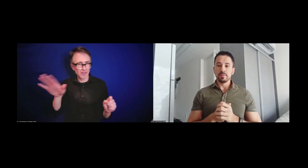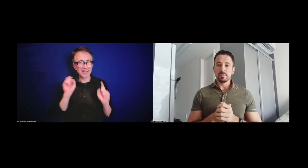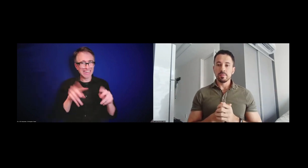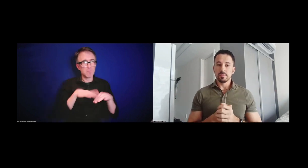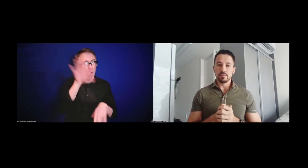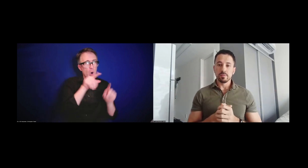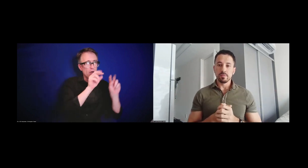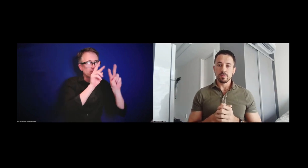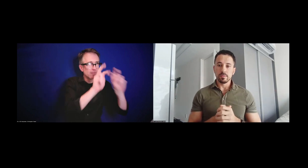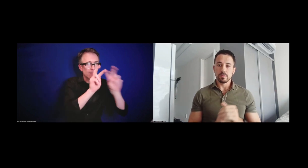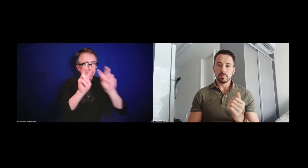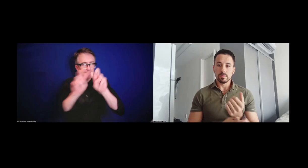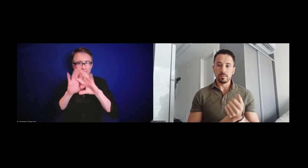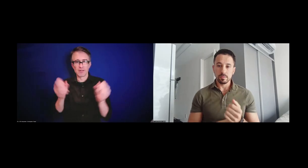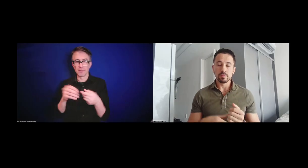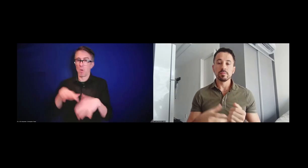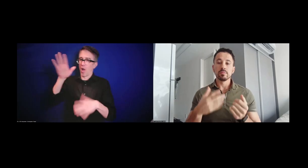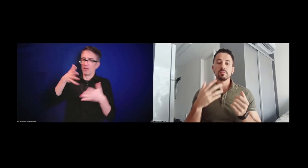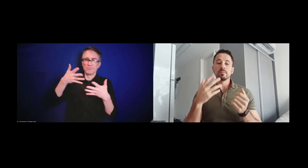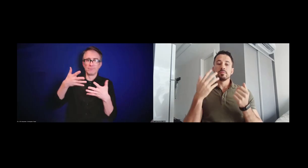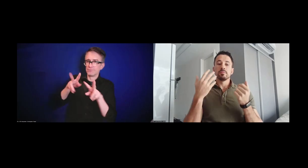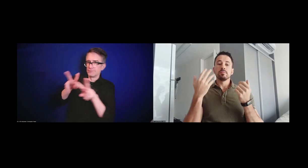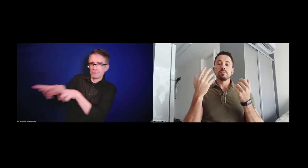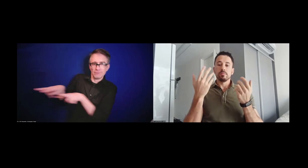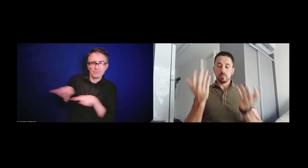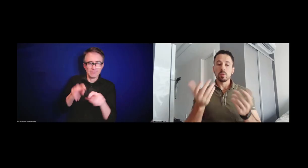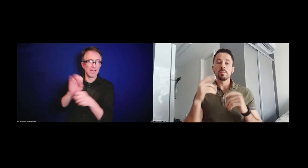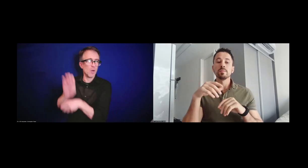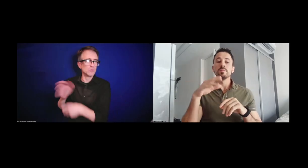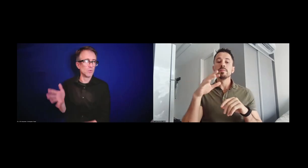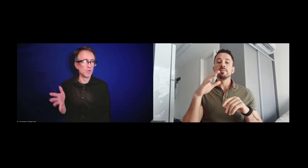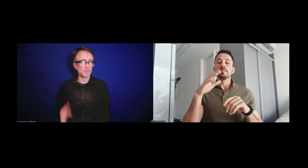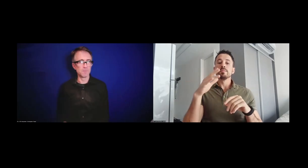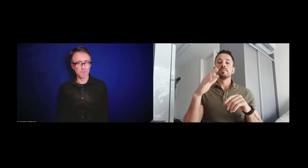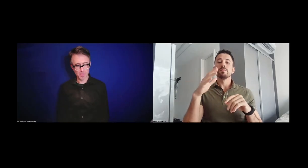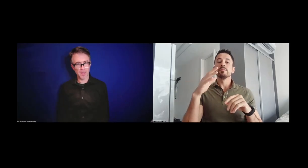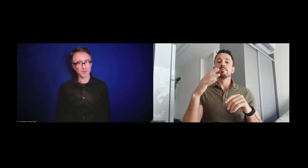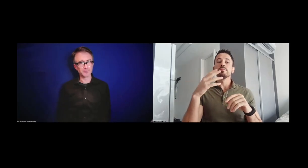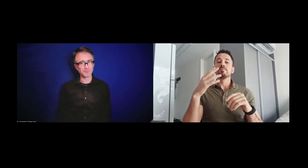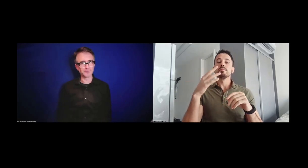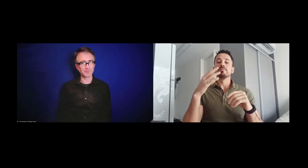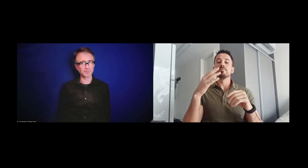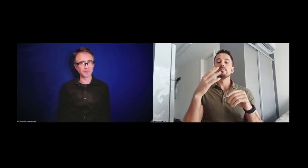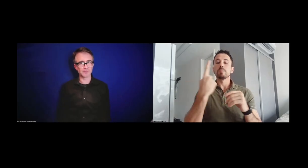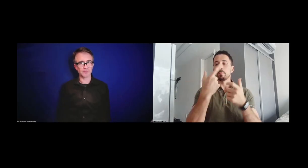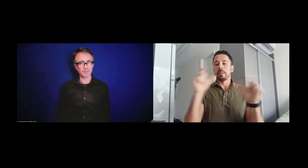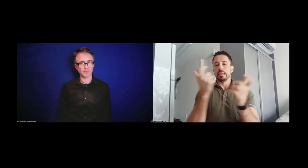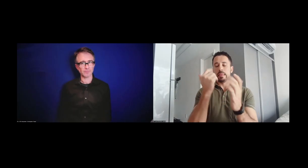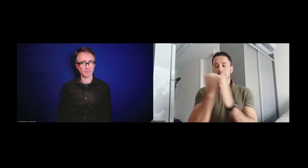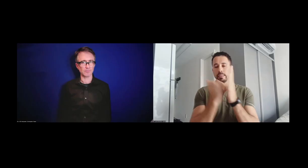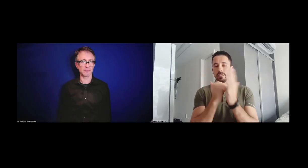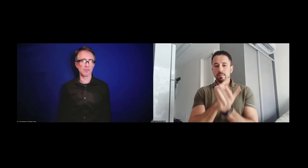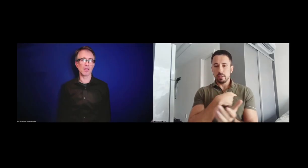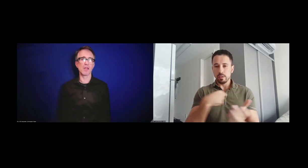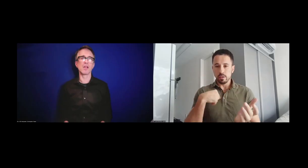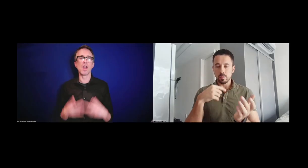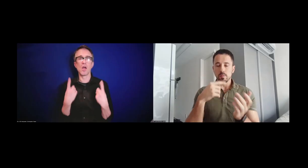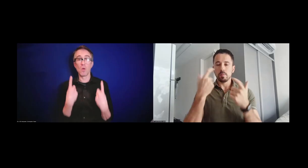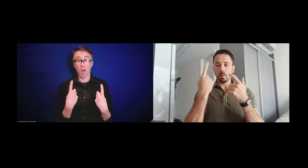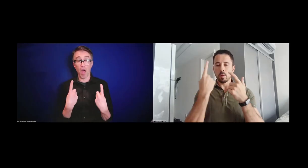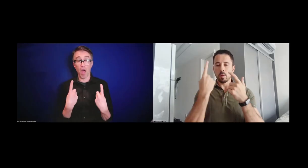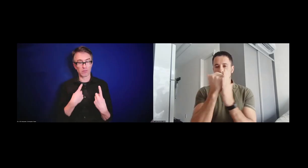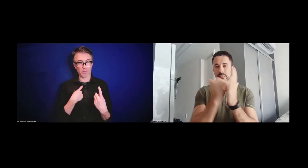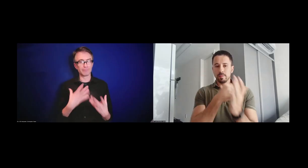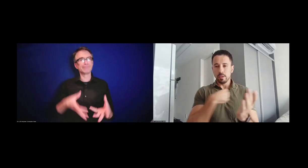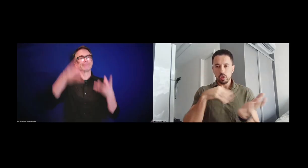to really disaggregate a lot of that data so that we can have more of a specific view of what each smaller